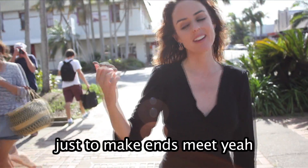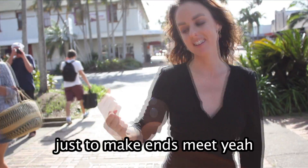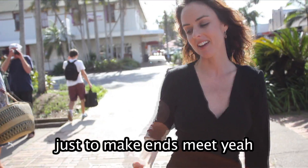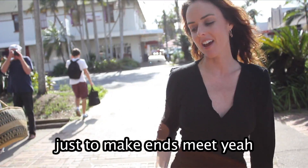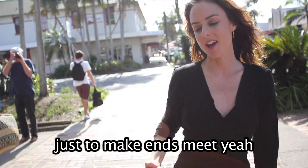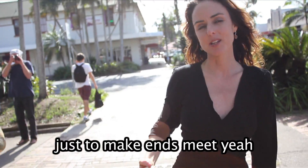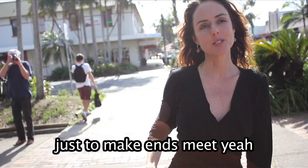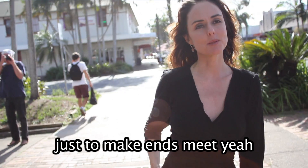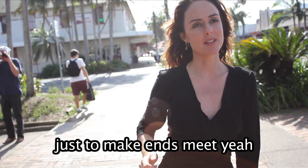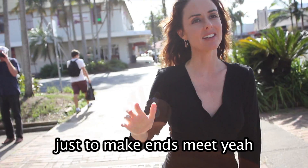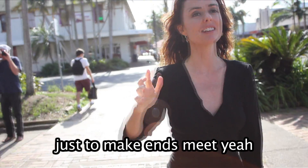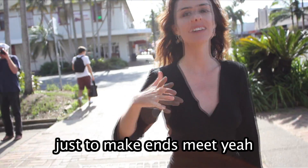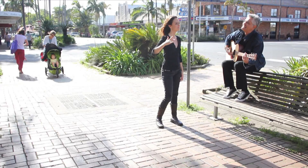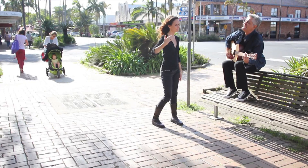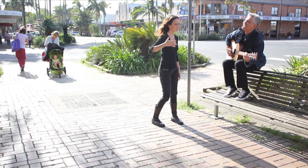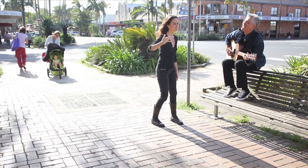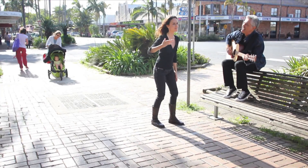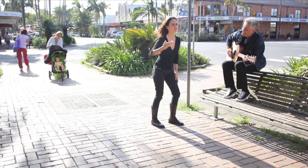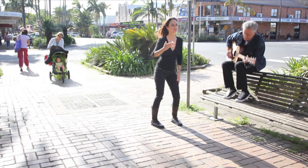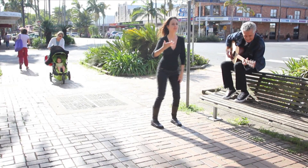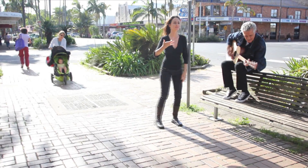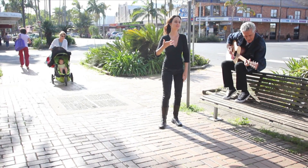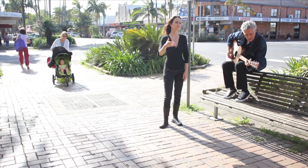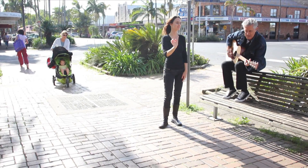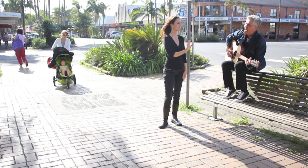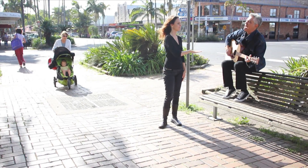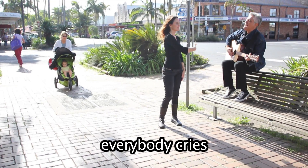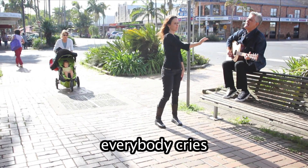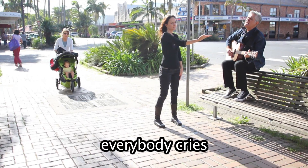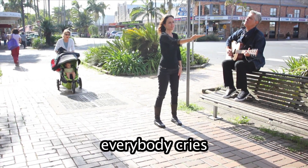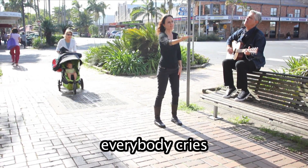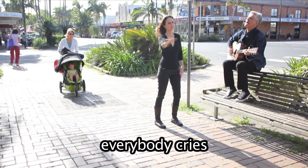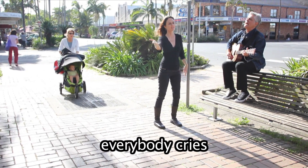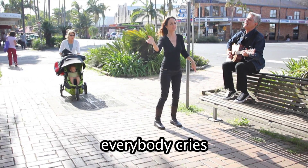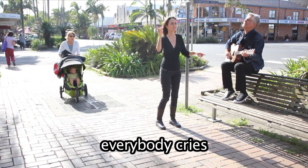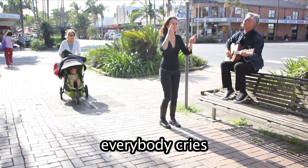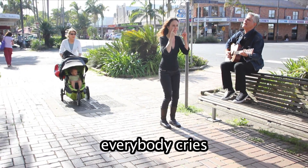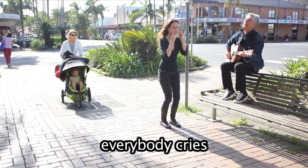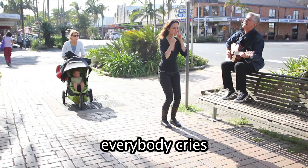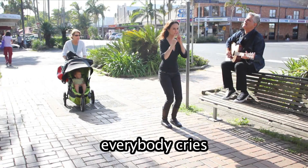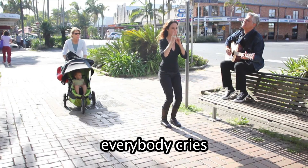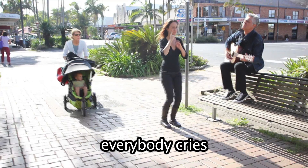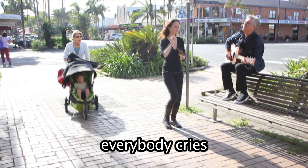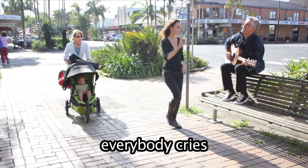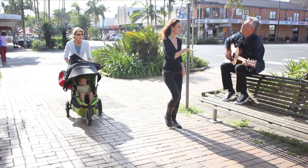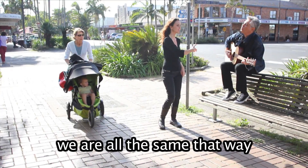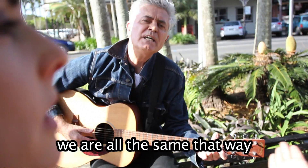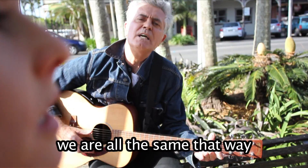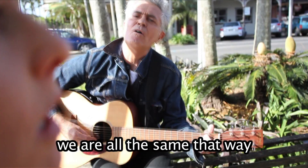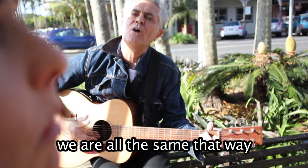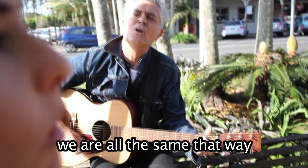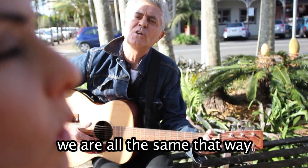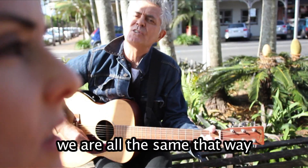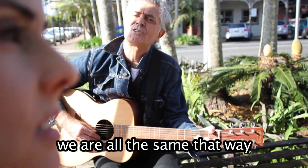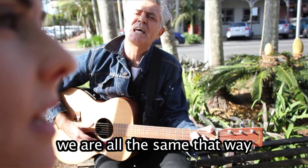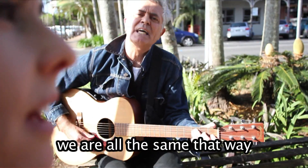make ends meet. Yeah, everybody cries, we